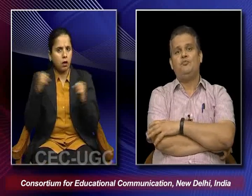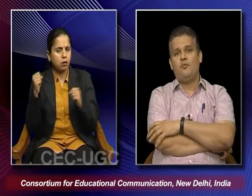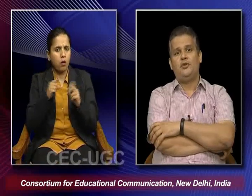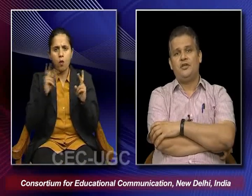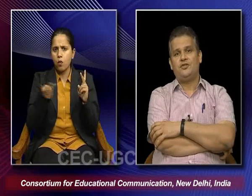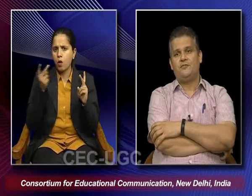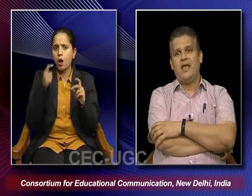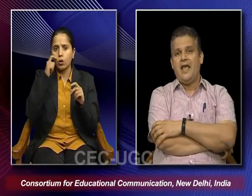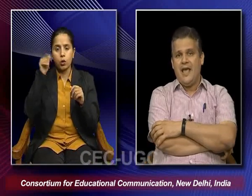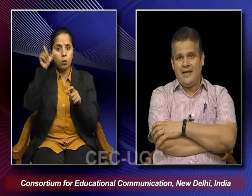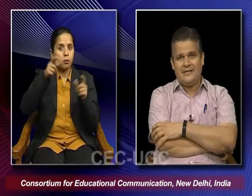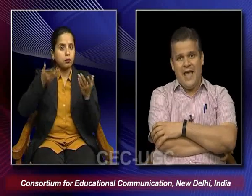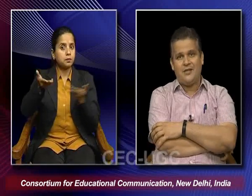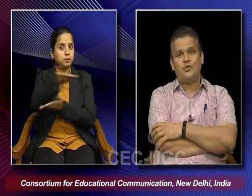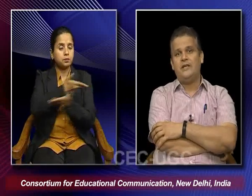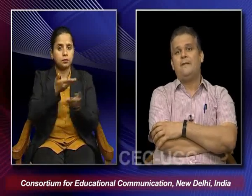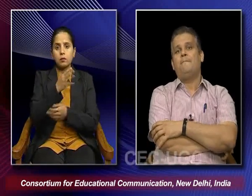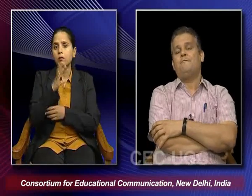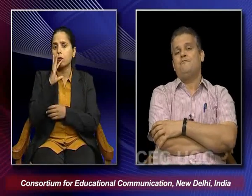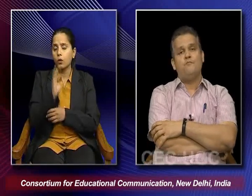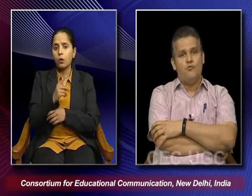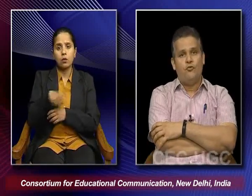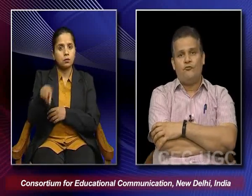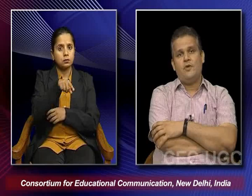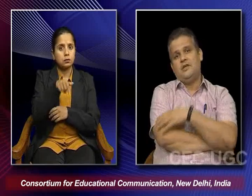human population is actually